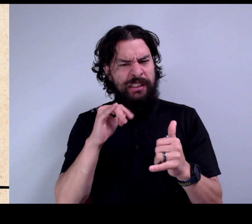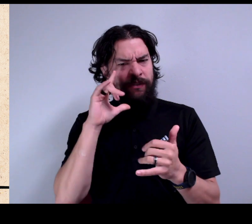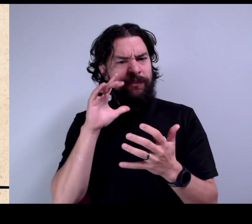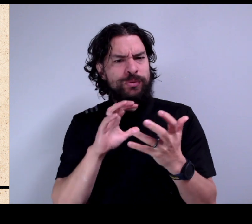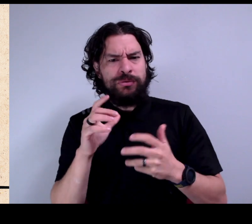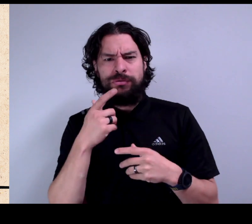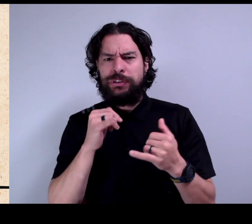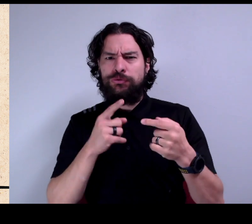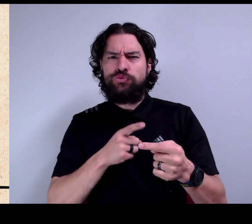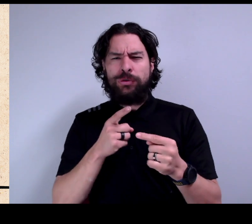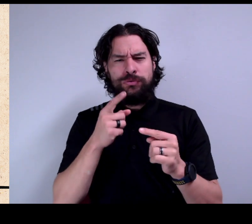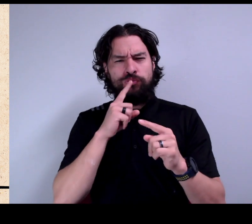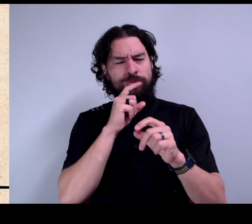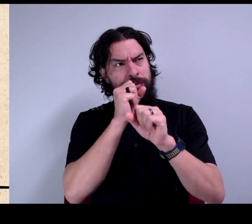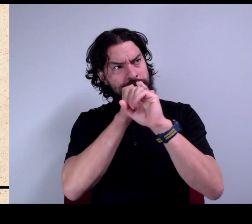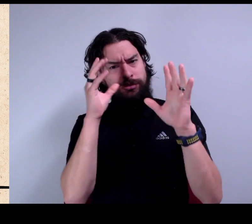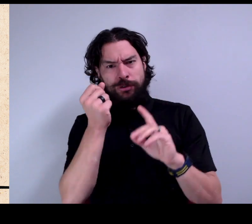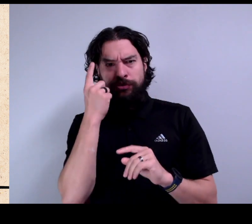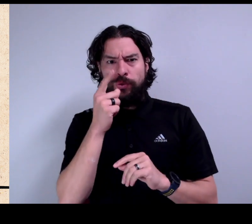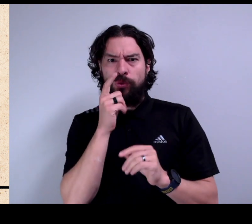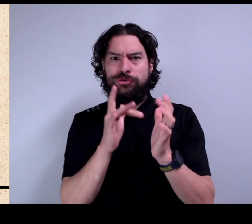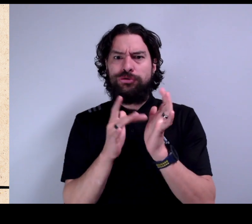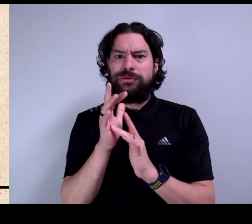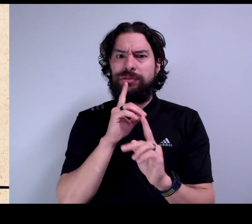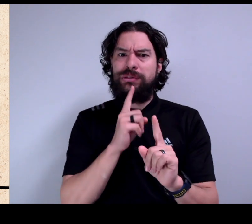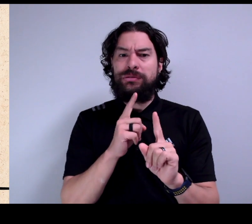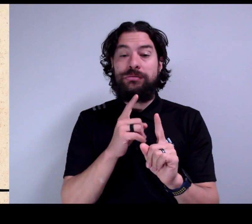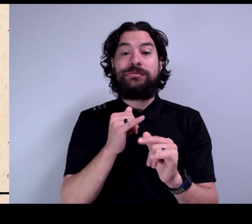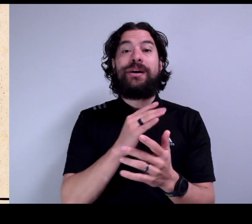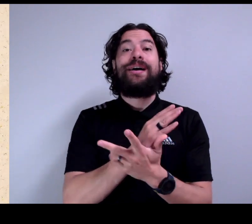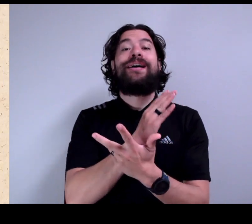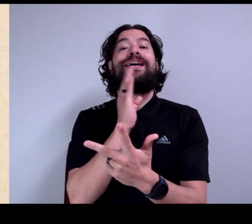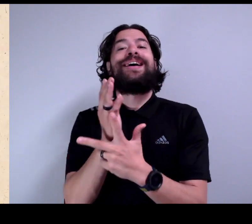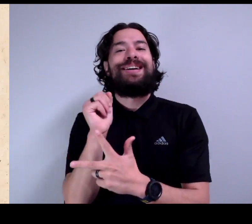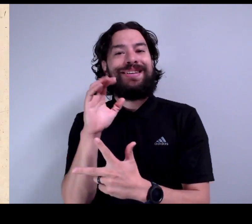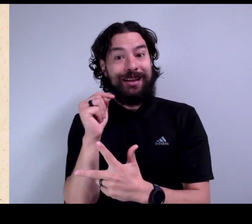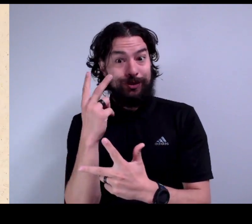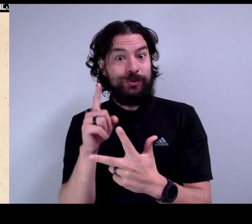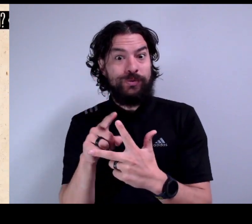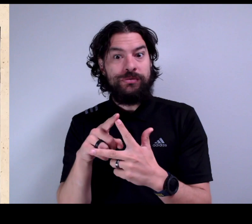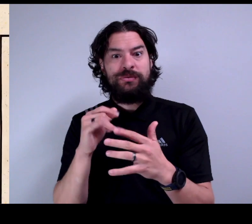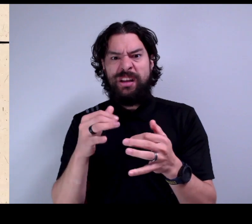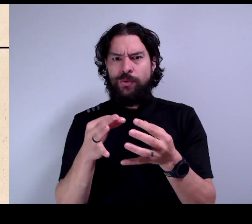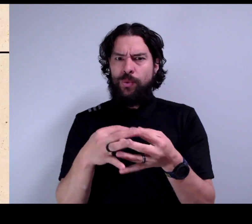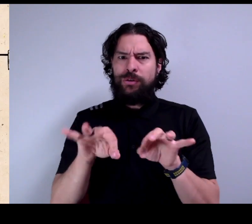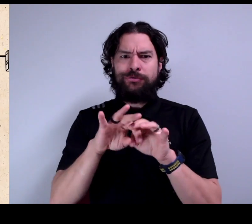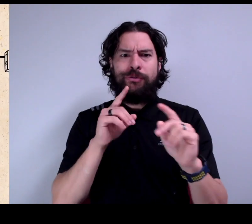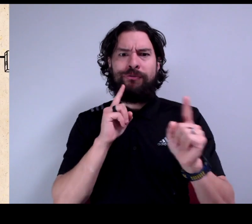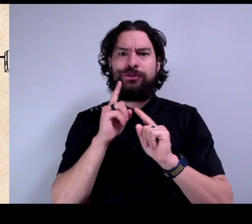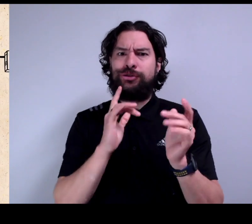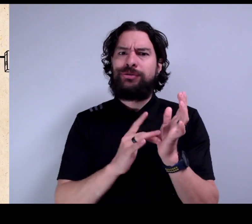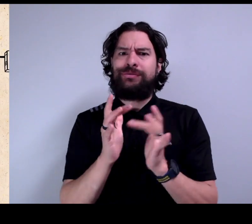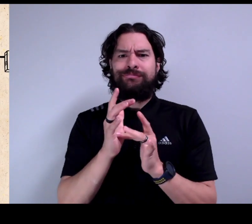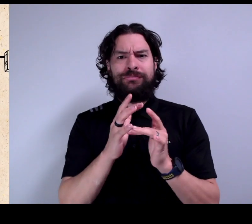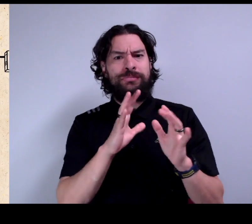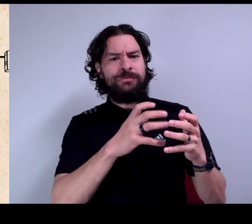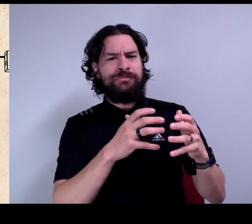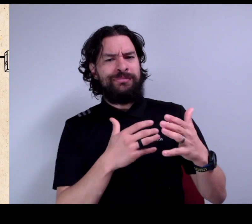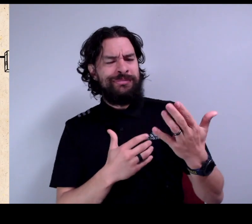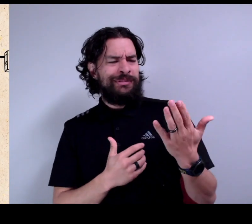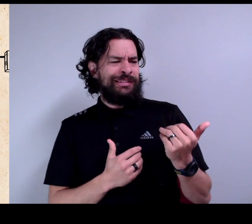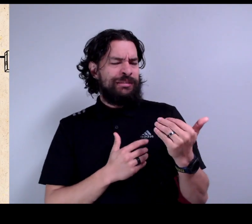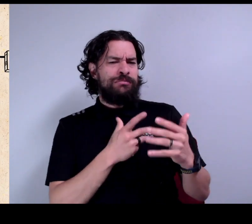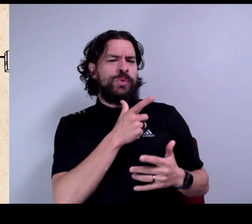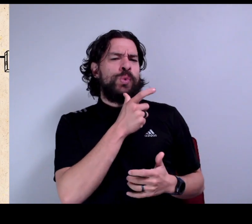confusion. Even they are struggling to grasp who Jesus really is, and that brings us to Act 2. It begins with a crucial conversation. Jesus takes